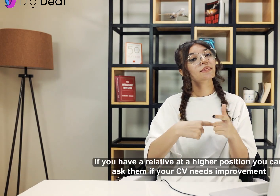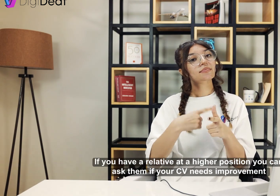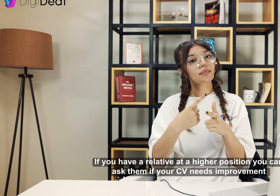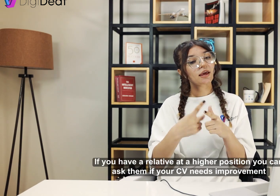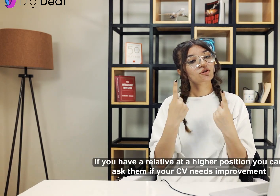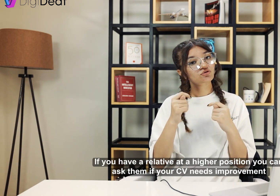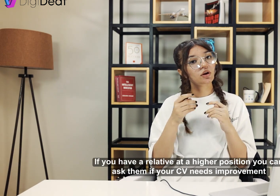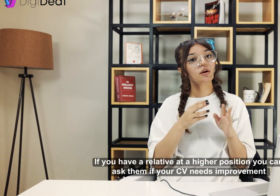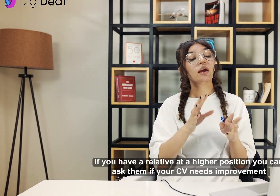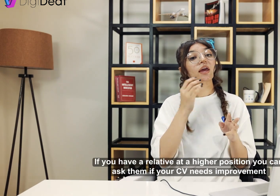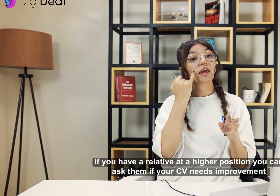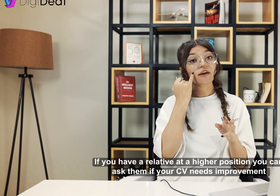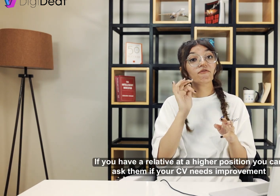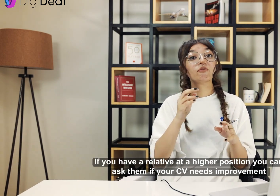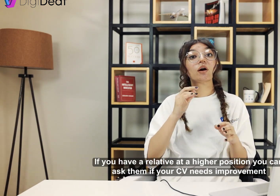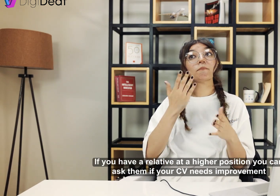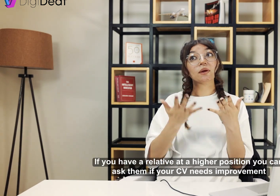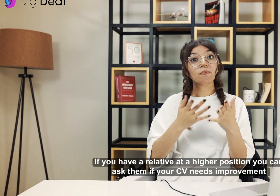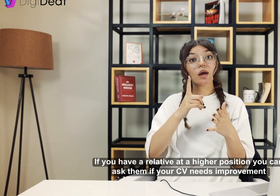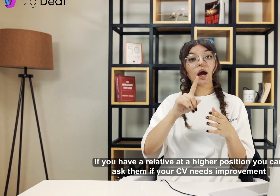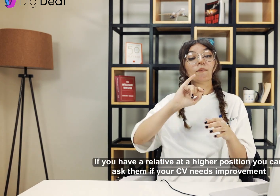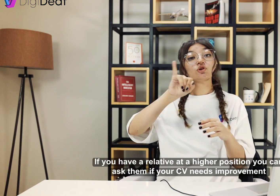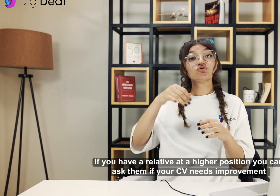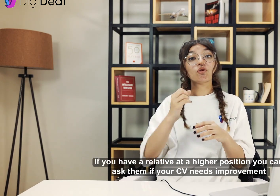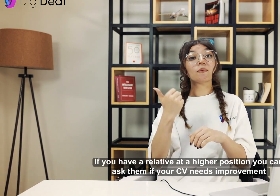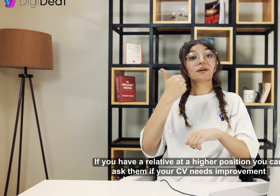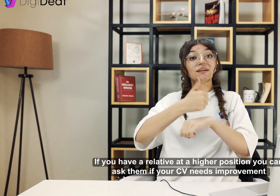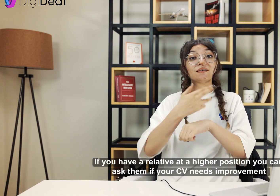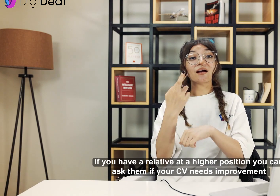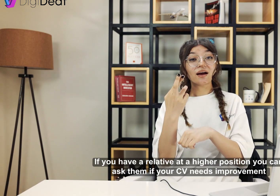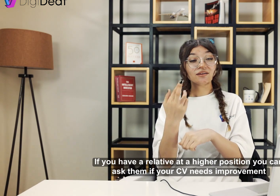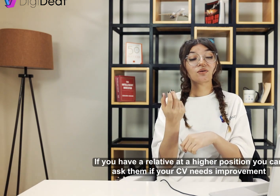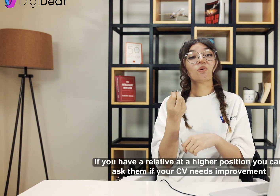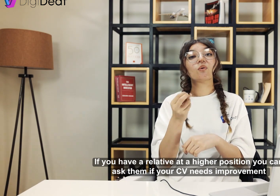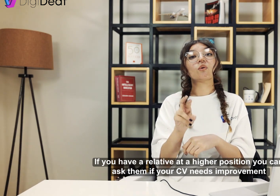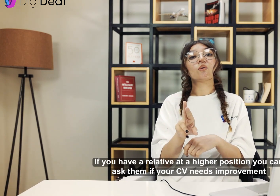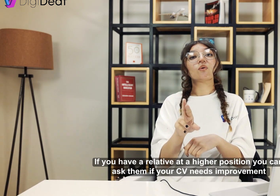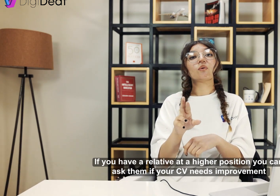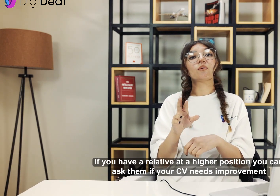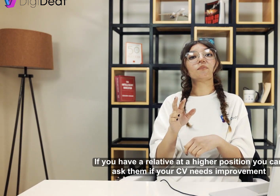If you have a relative at a higher position, you can ask them if your CV needs improvement.